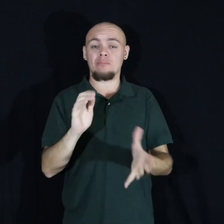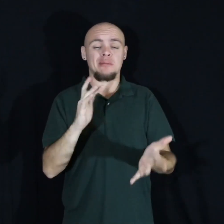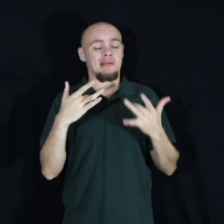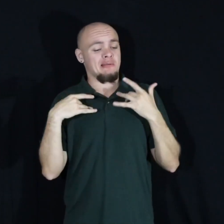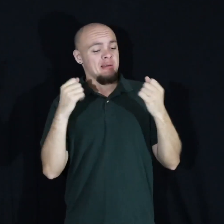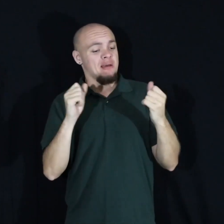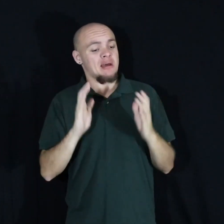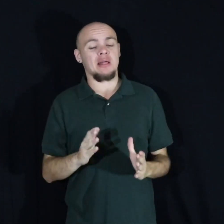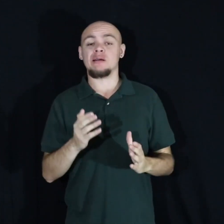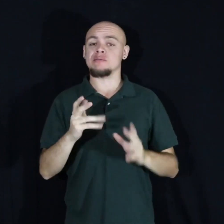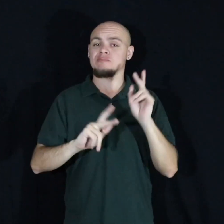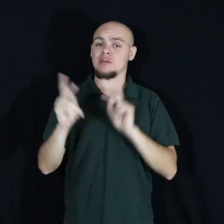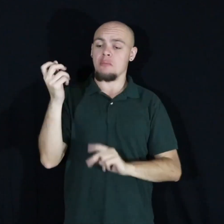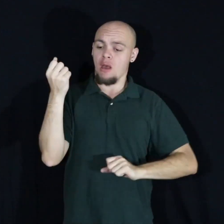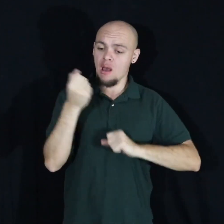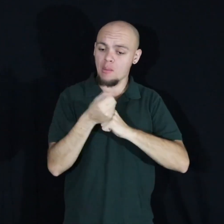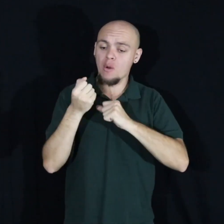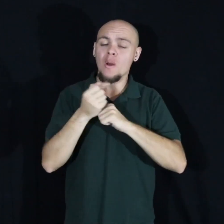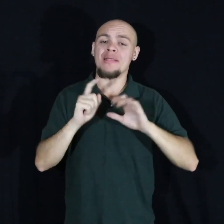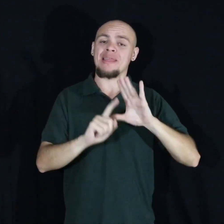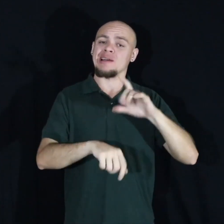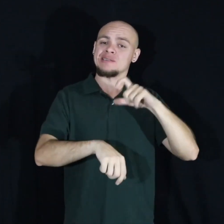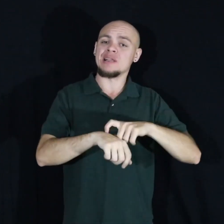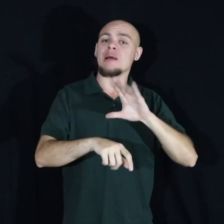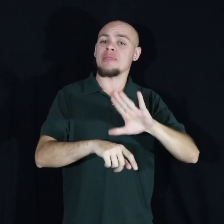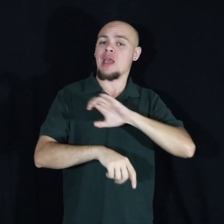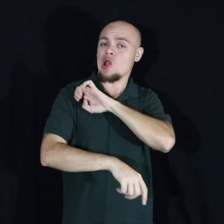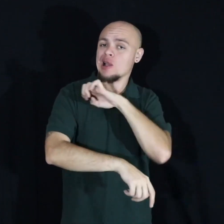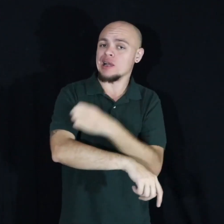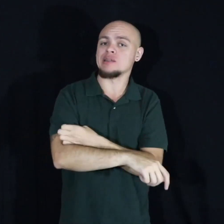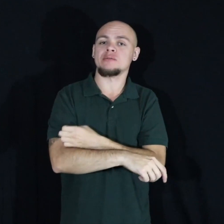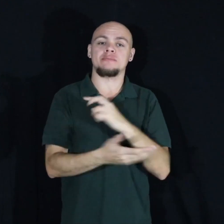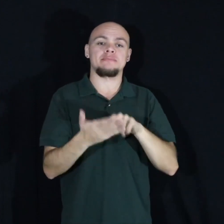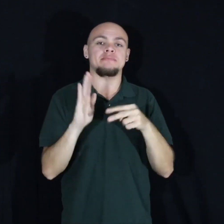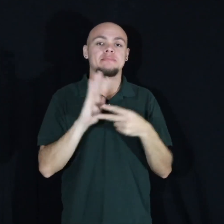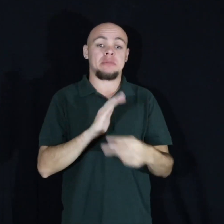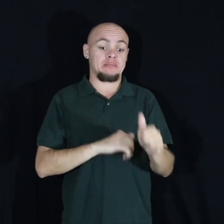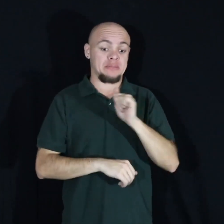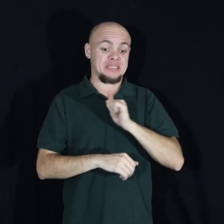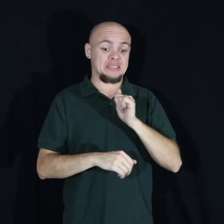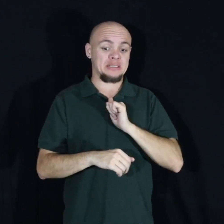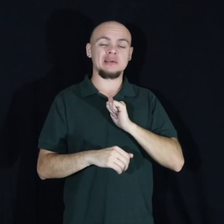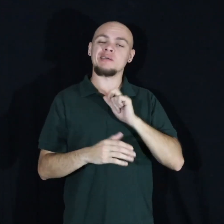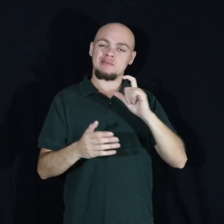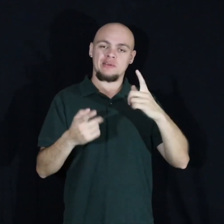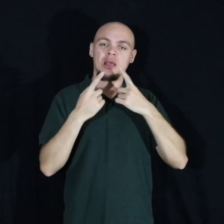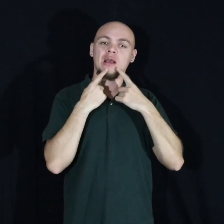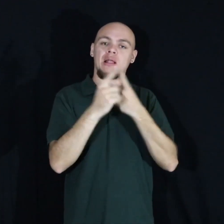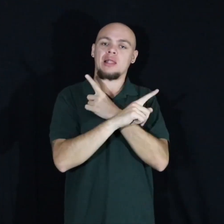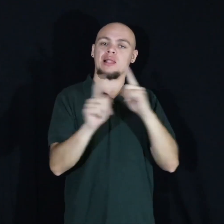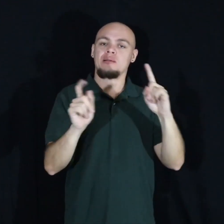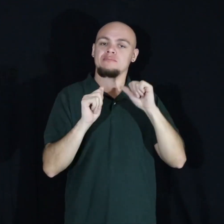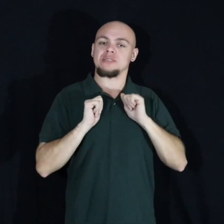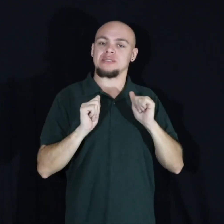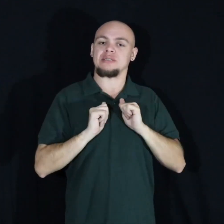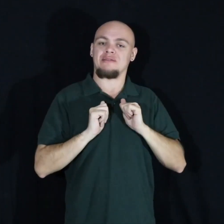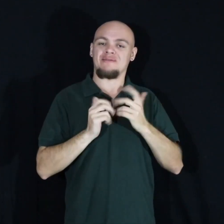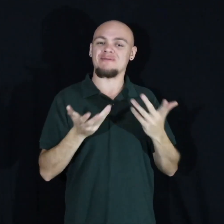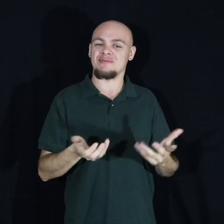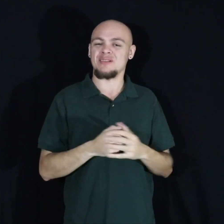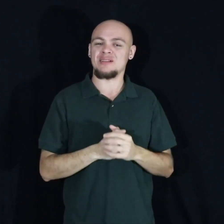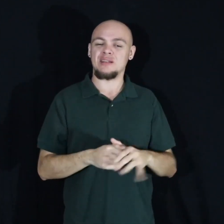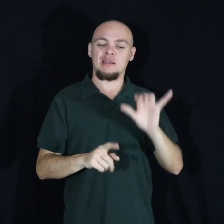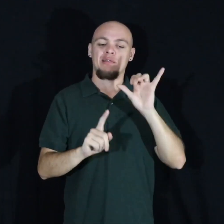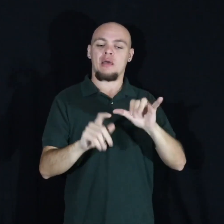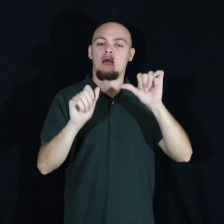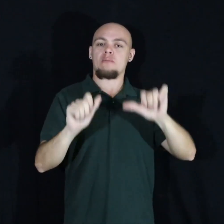wings and supported me with their time and energy, I was able to reclaim myself while identifying my own strengths. This is what gave me